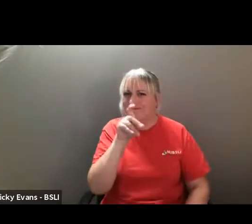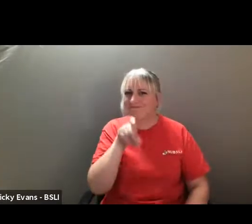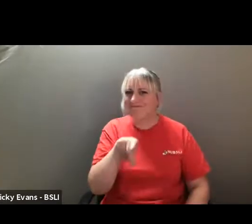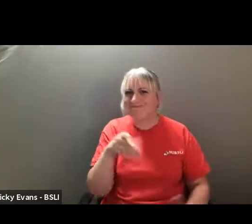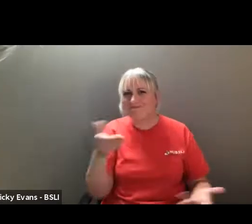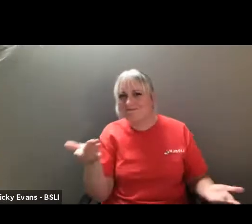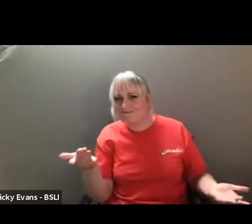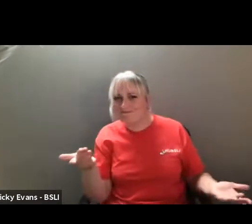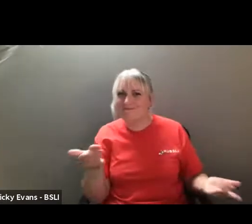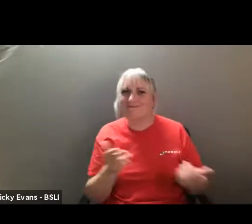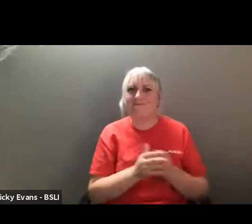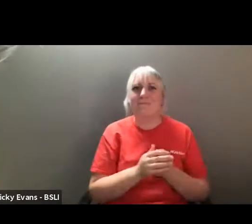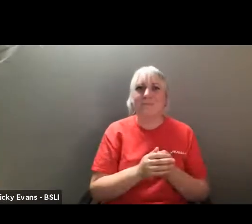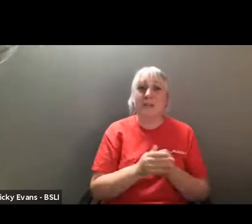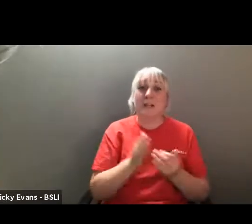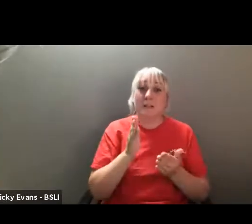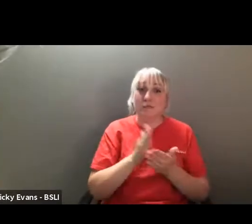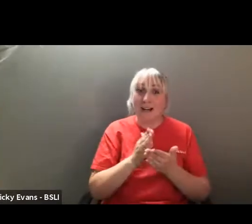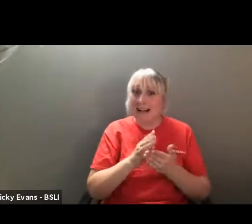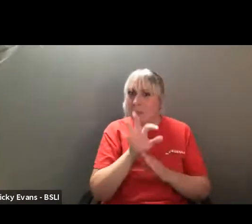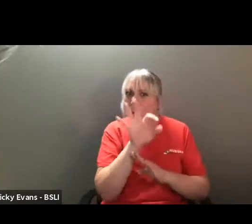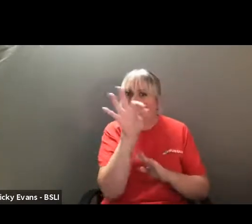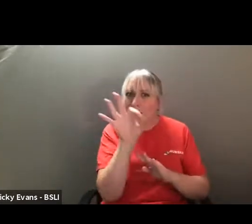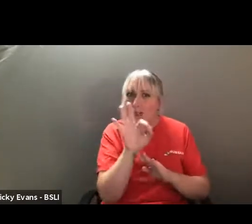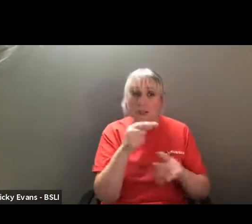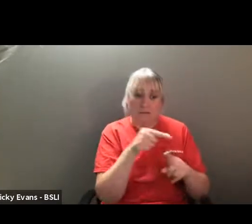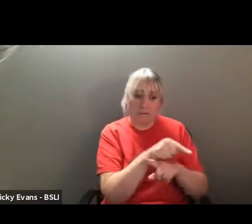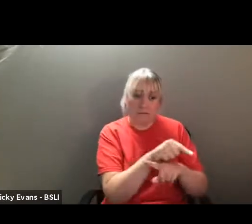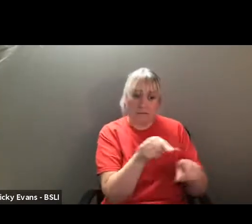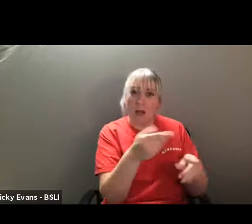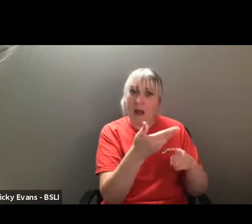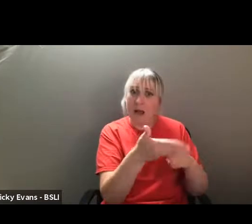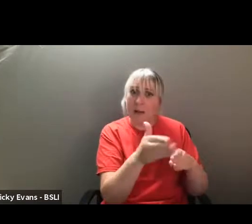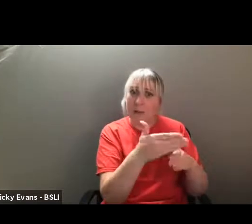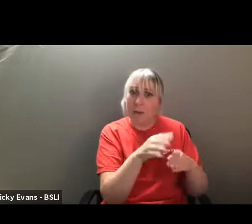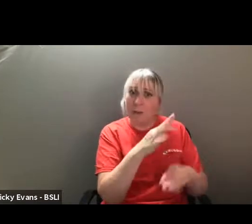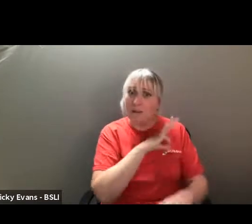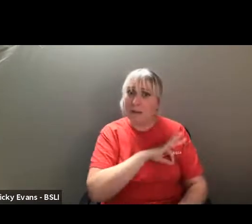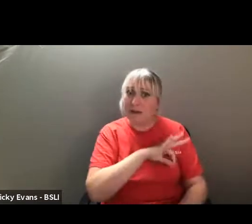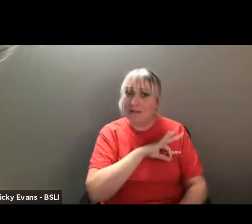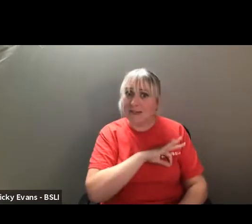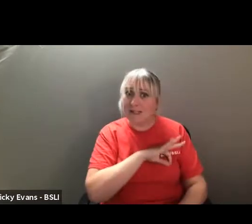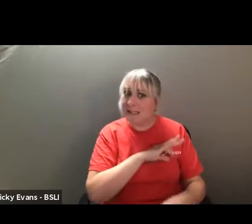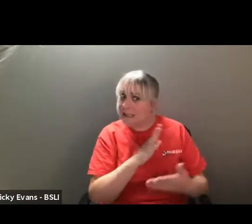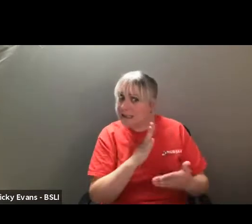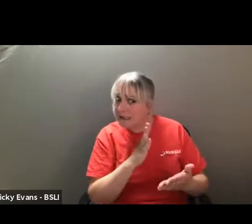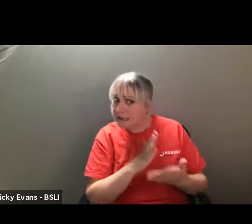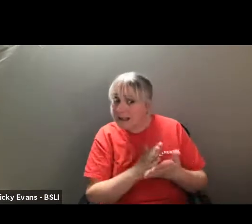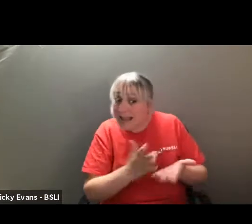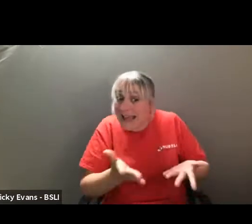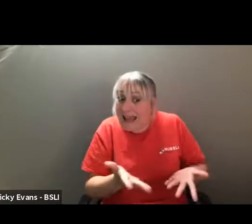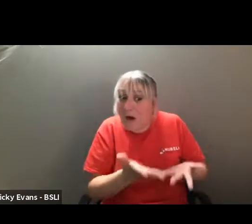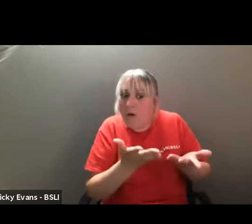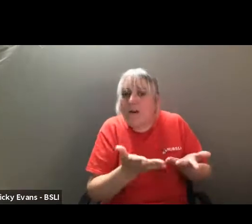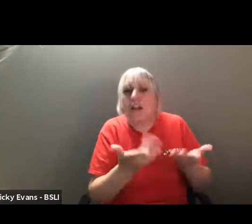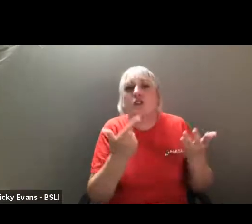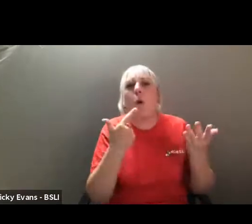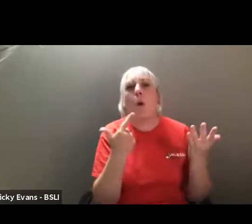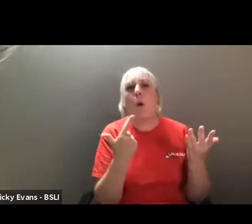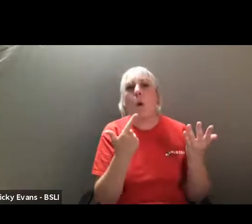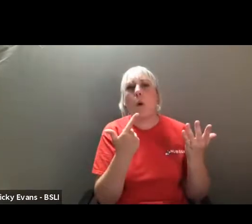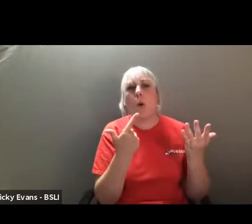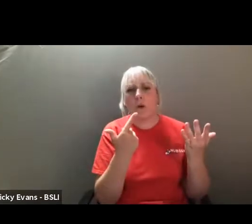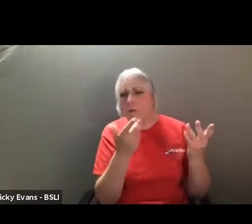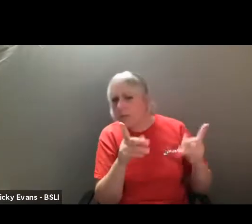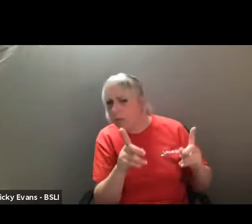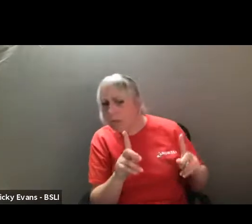of the question, to what degree do unemployment benefits discourage work? To what degree does the fact that you